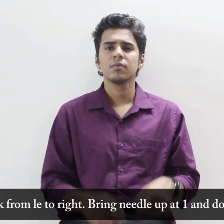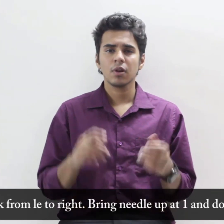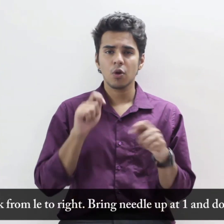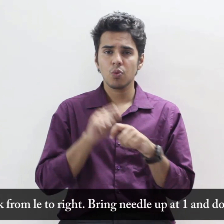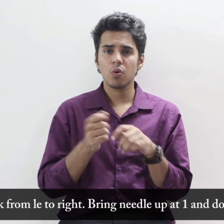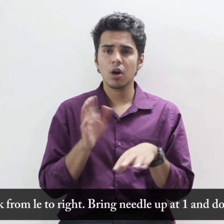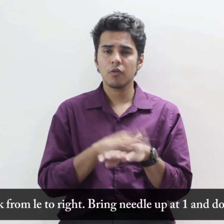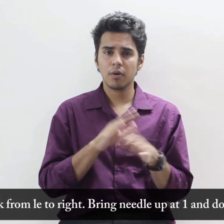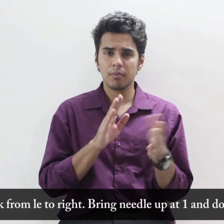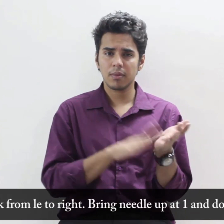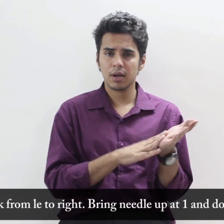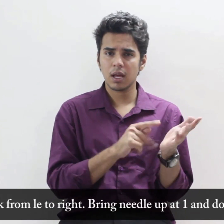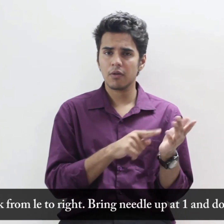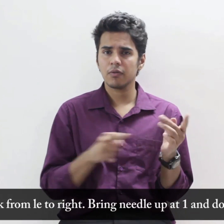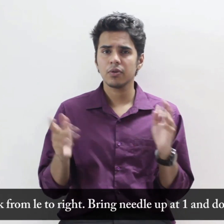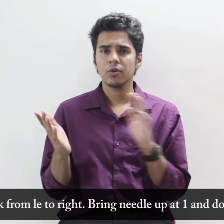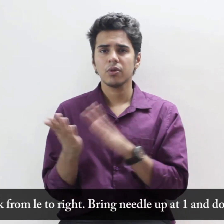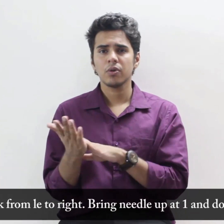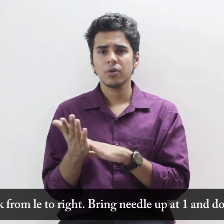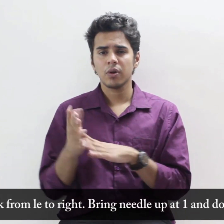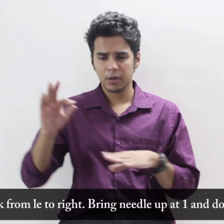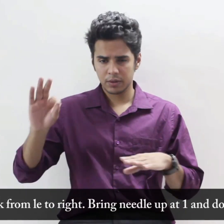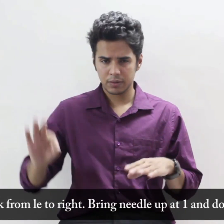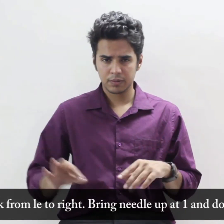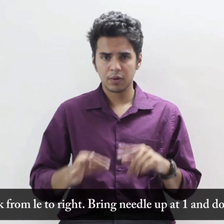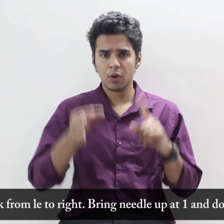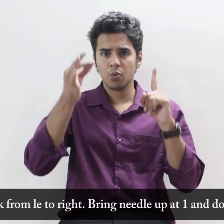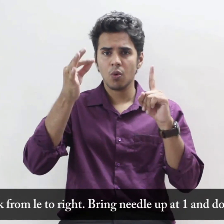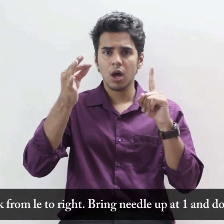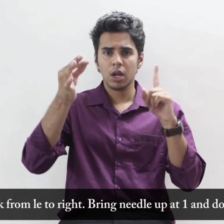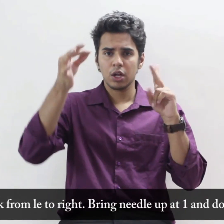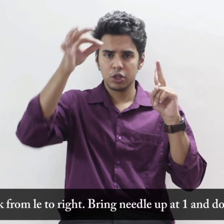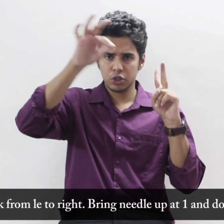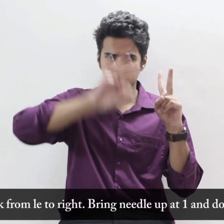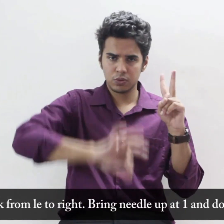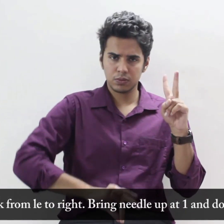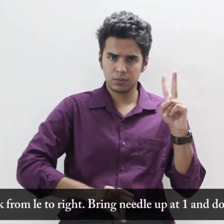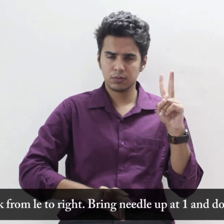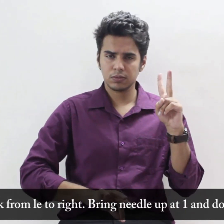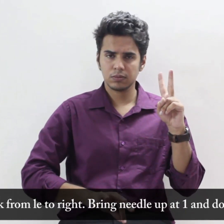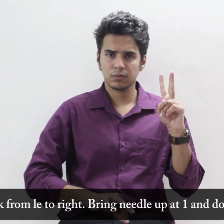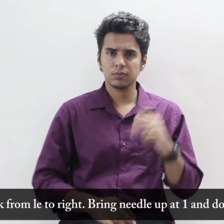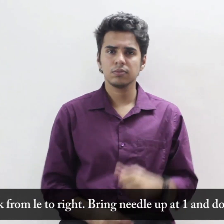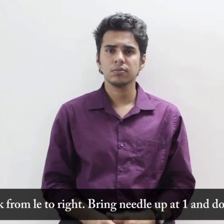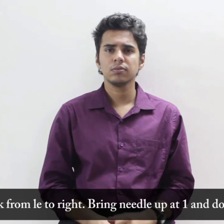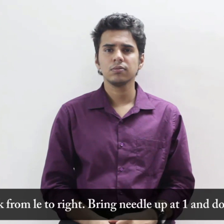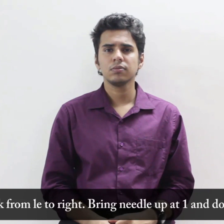Work from left to right. Bring needle up at 1 and down at 2.